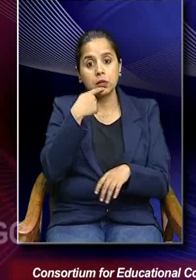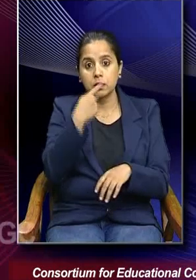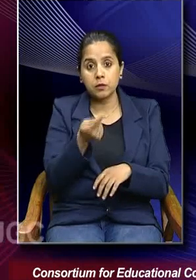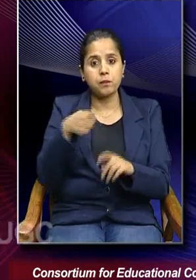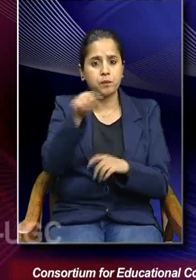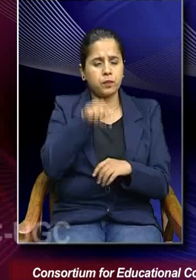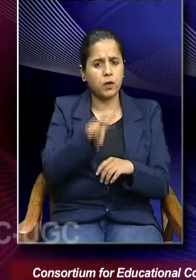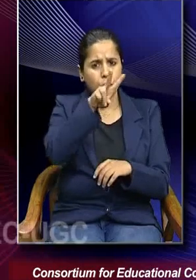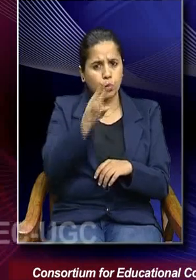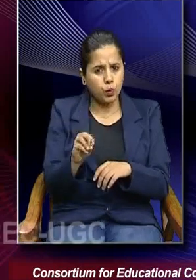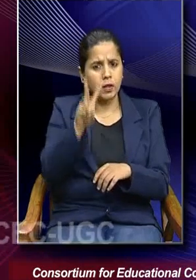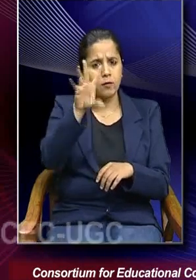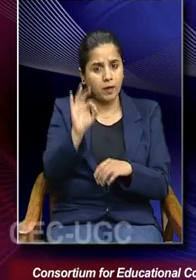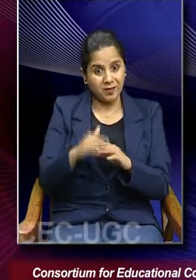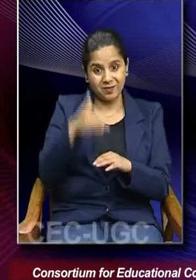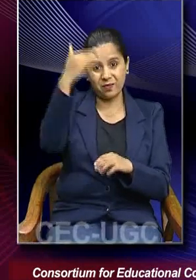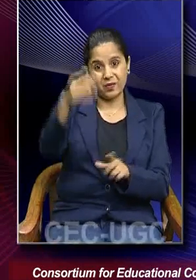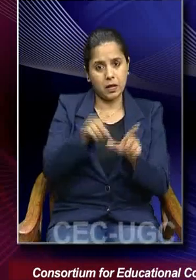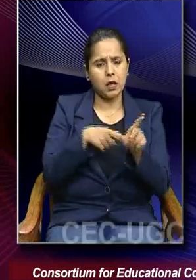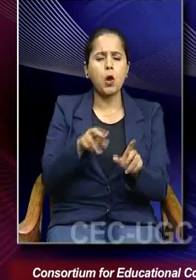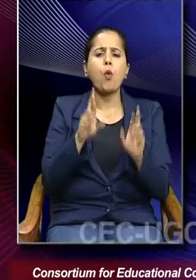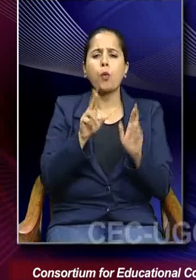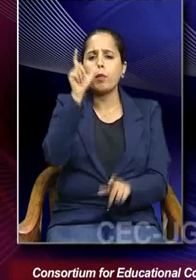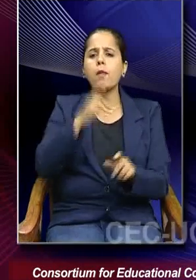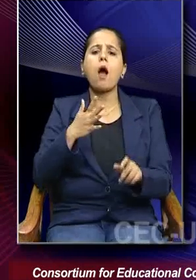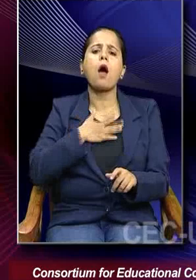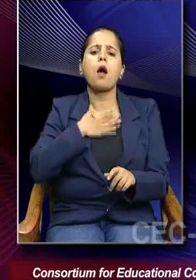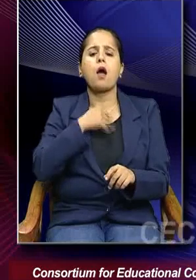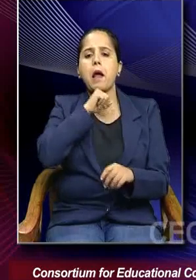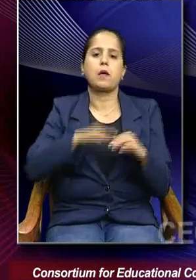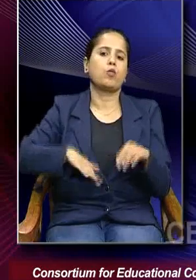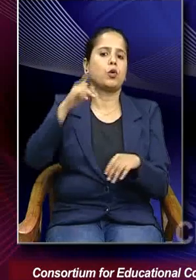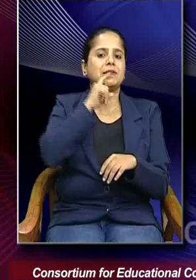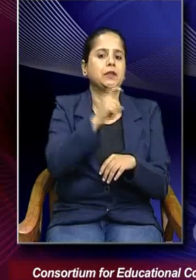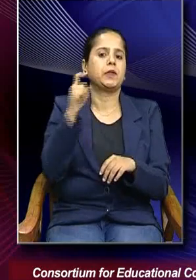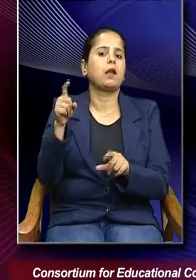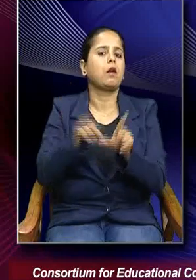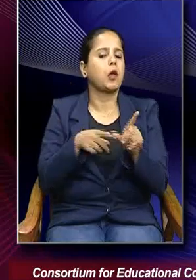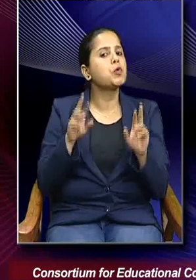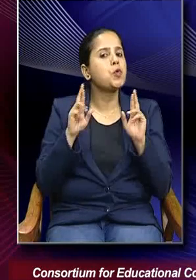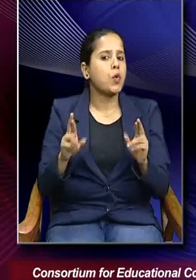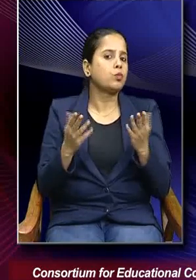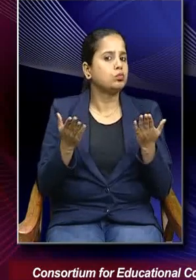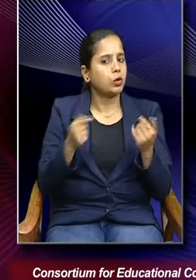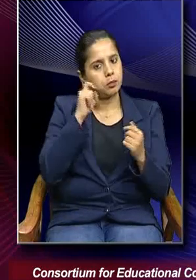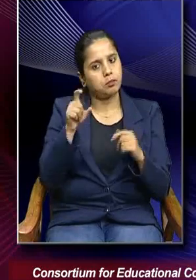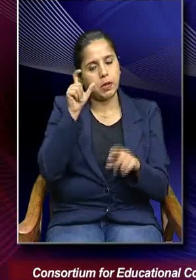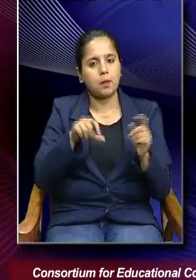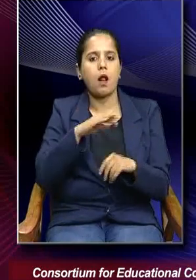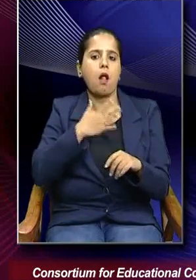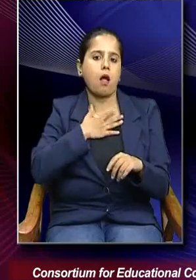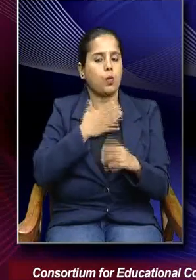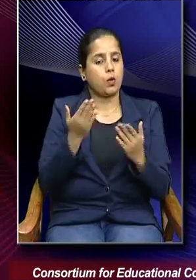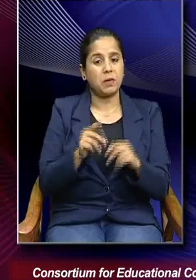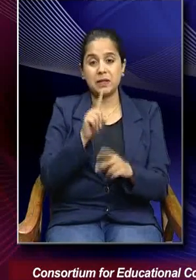by 2050, the life expectancy age will be 77 years old. The second important